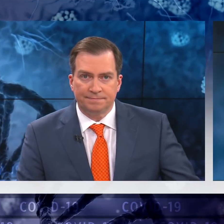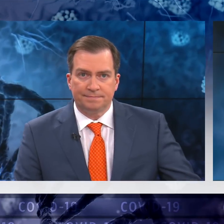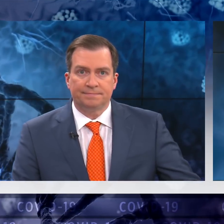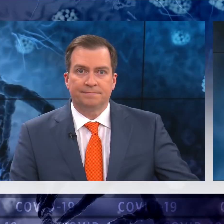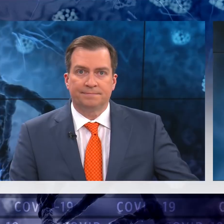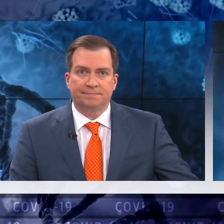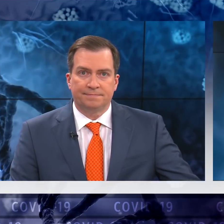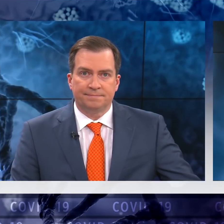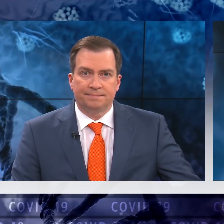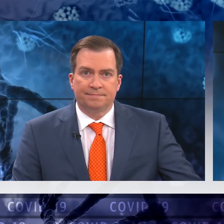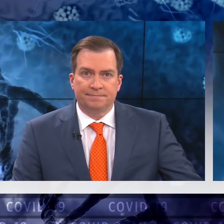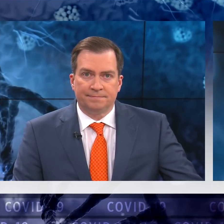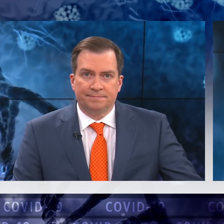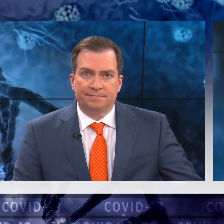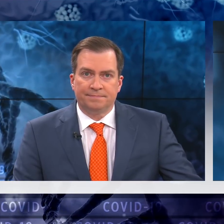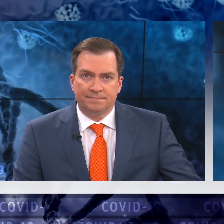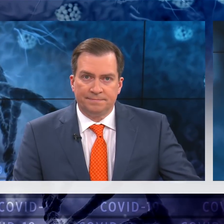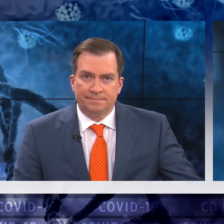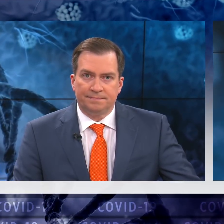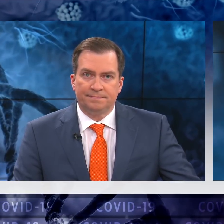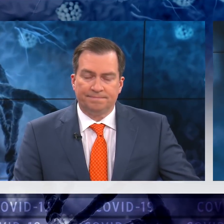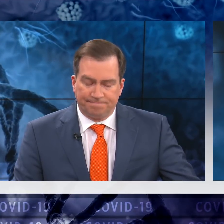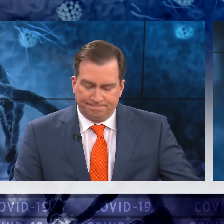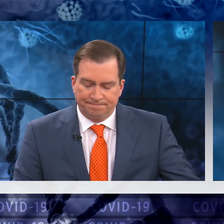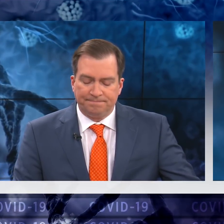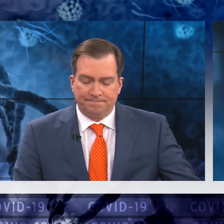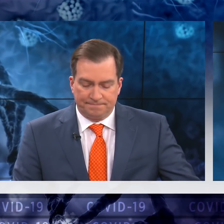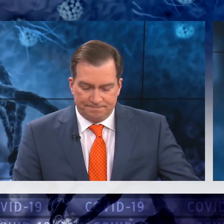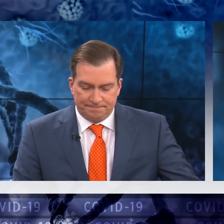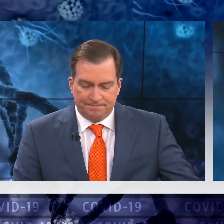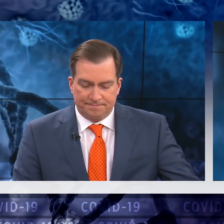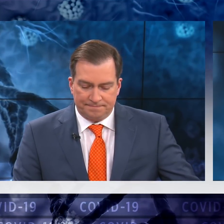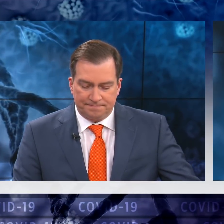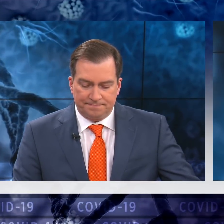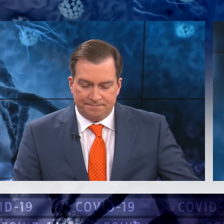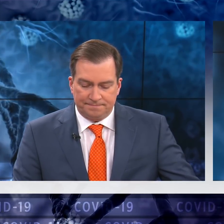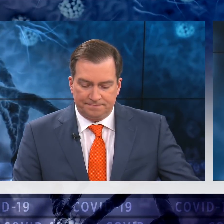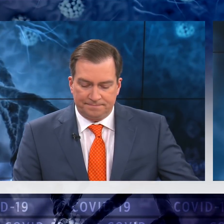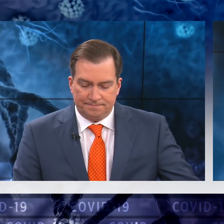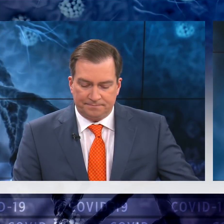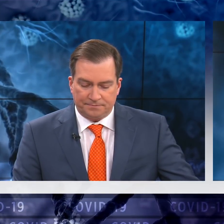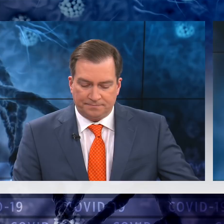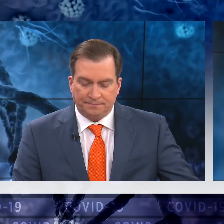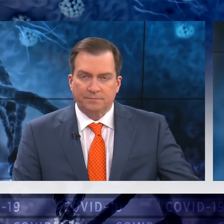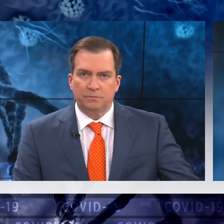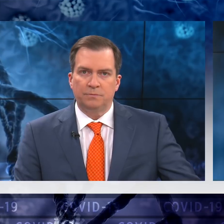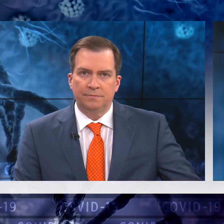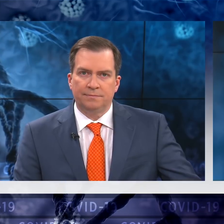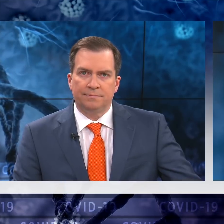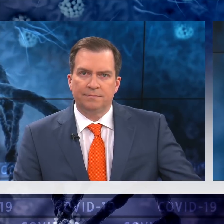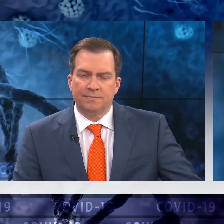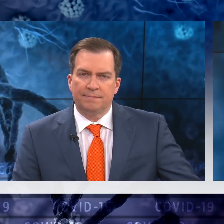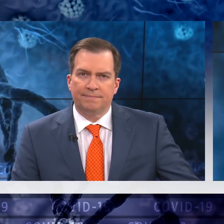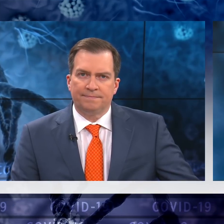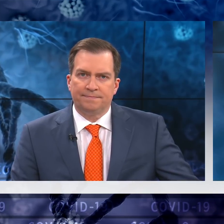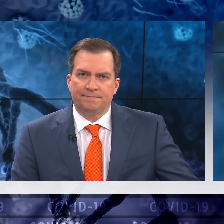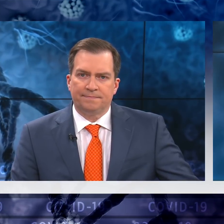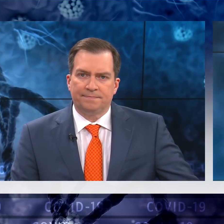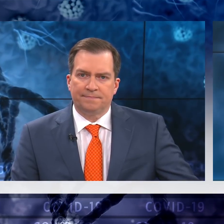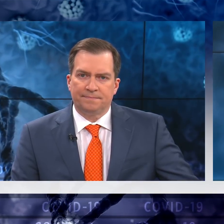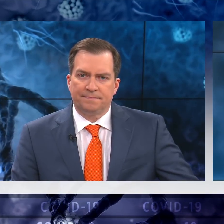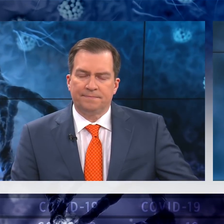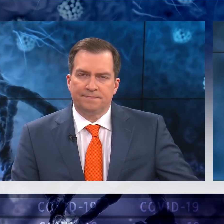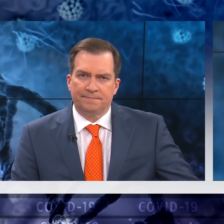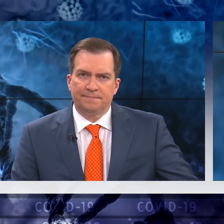tracing, the governor saying that timely outreach, as well as Dr. Caldoun saying that timely outreach is not happening because of the